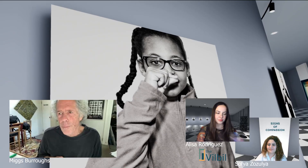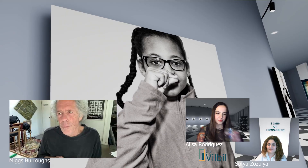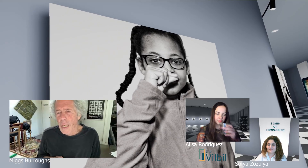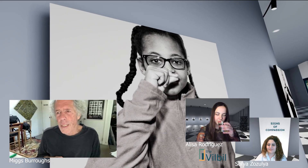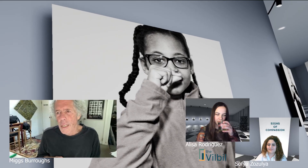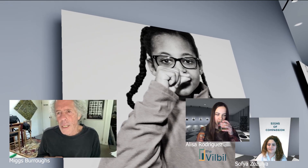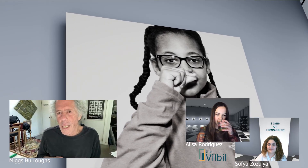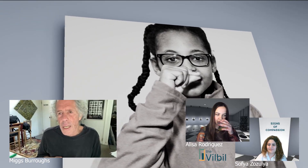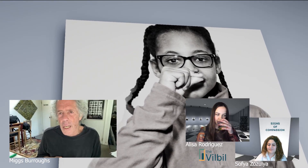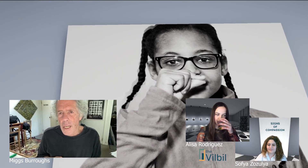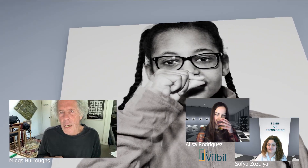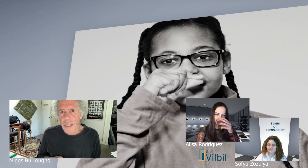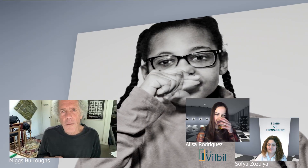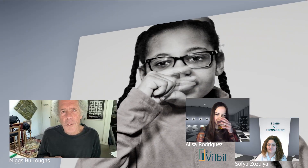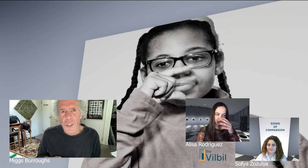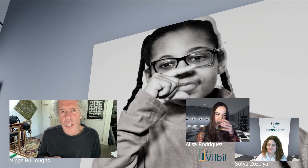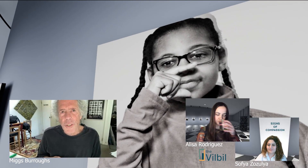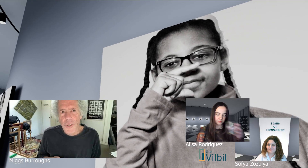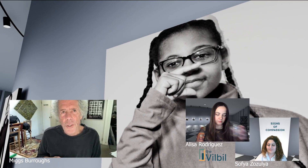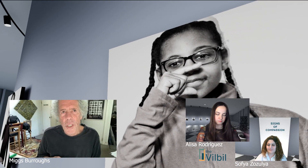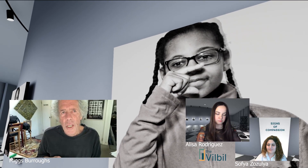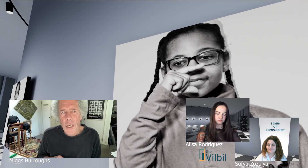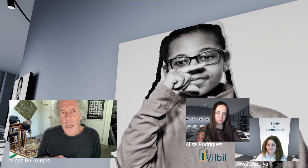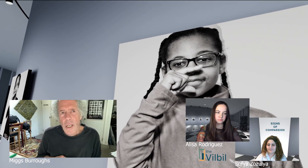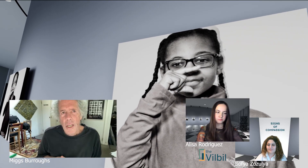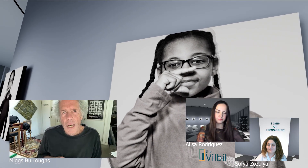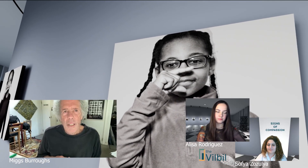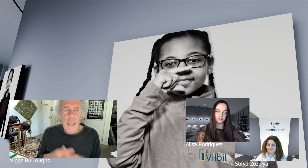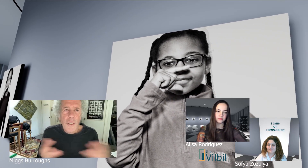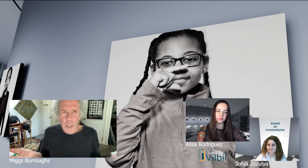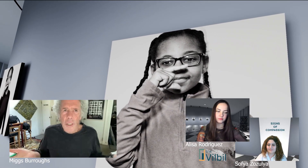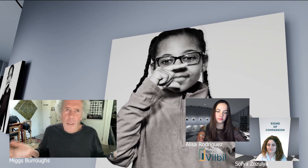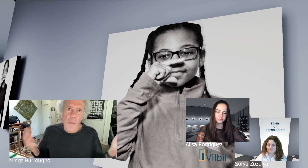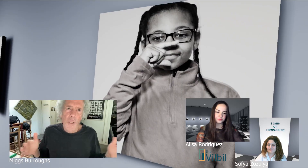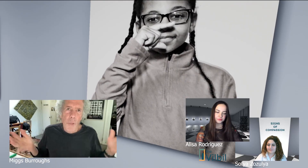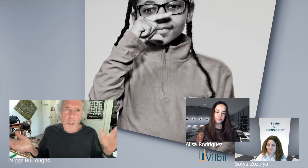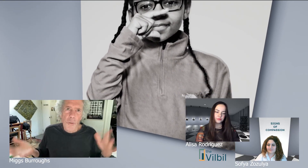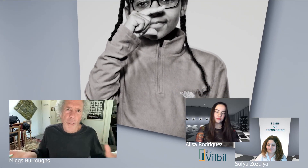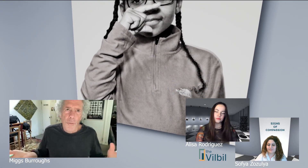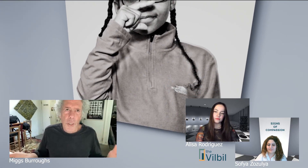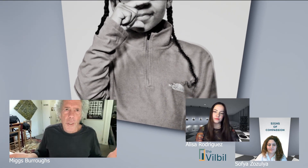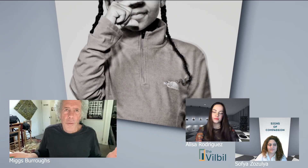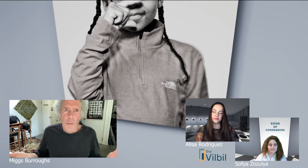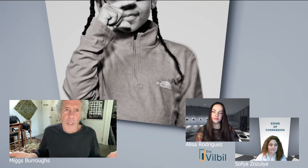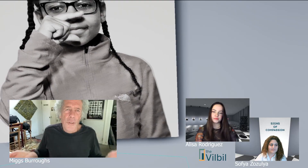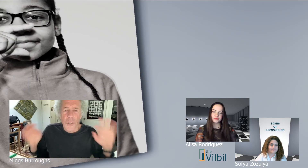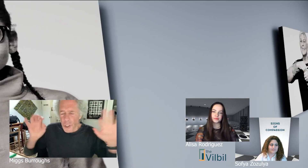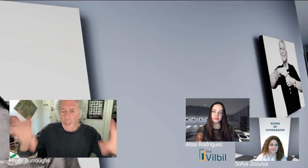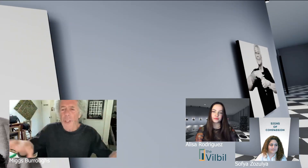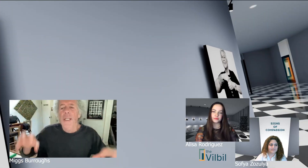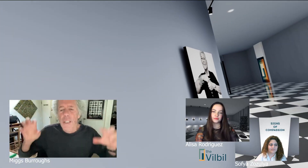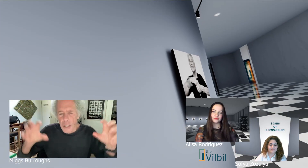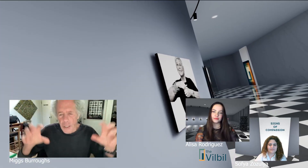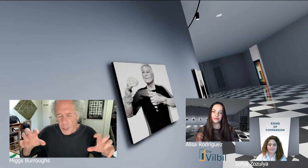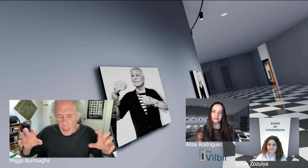but I don't chase. I kind of I'm in a mode where I used to chase ideas